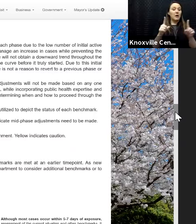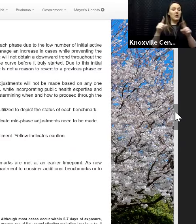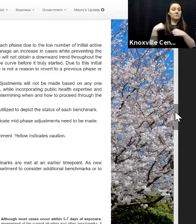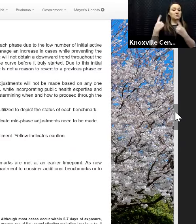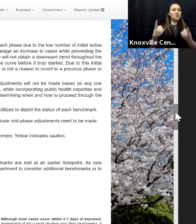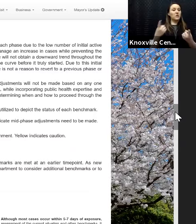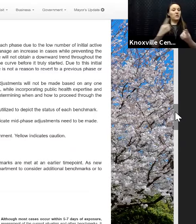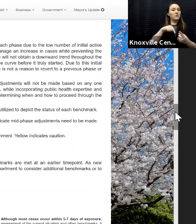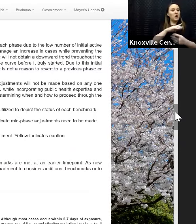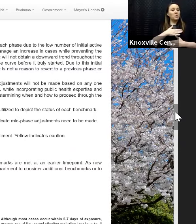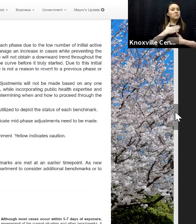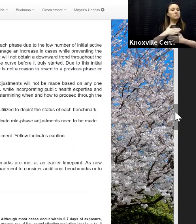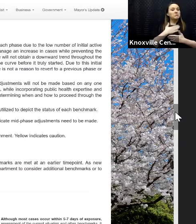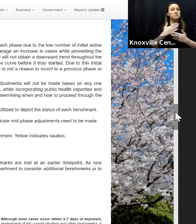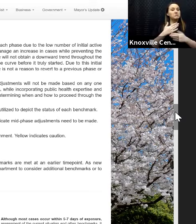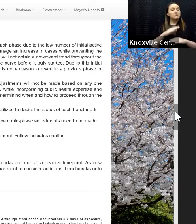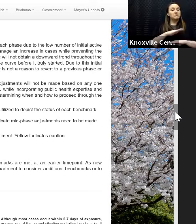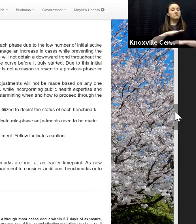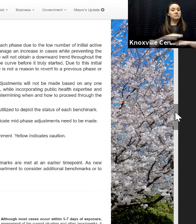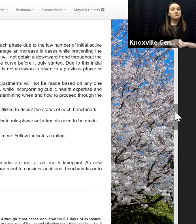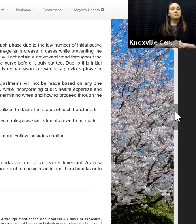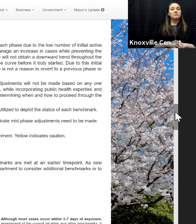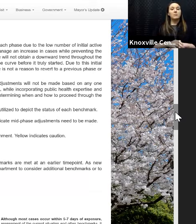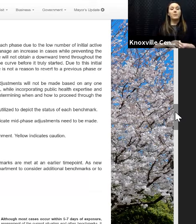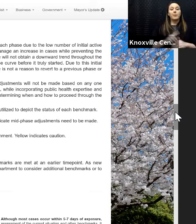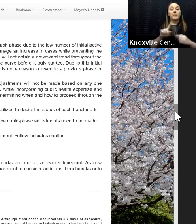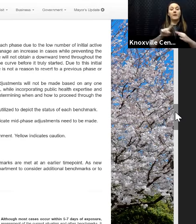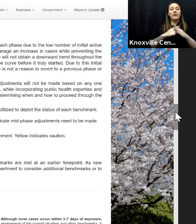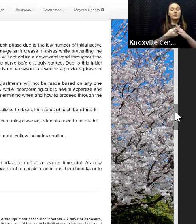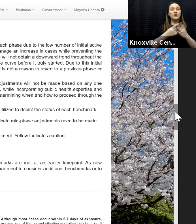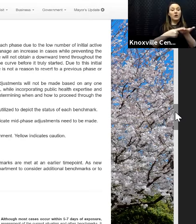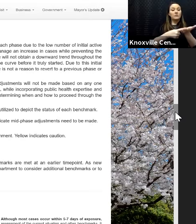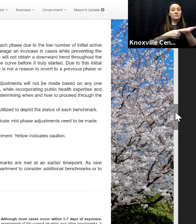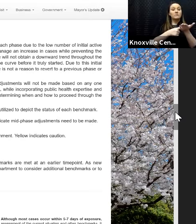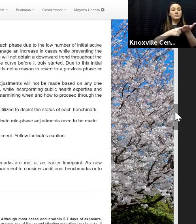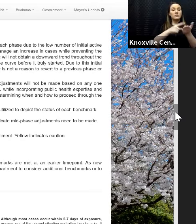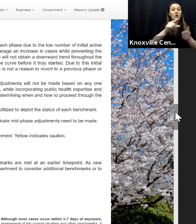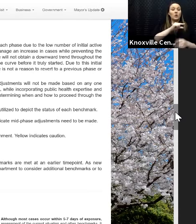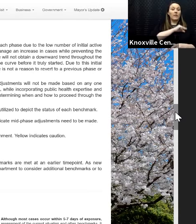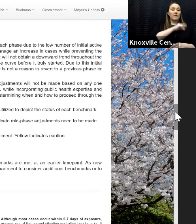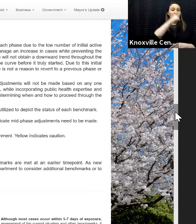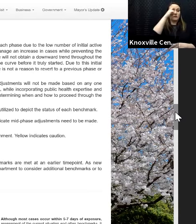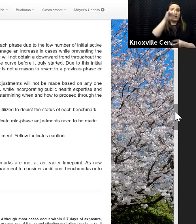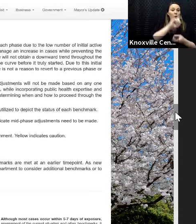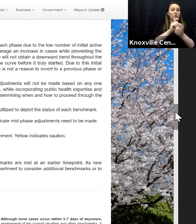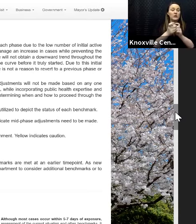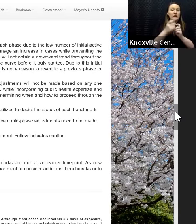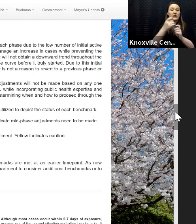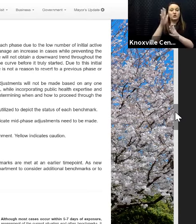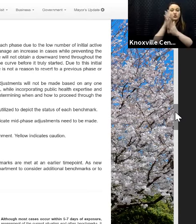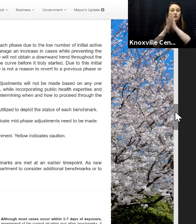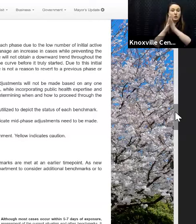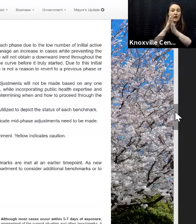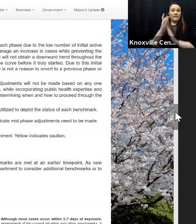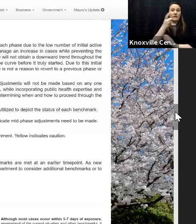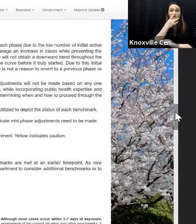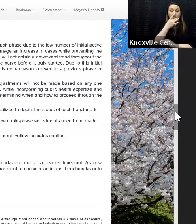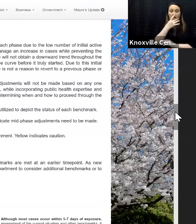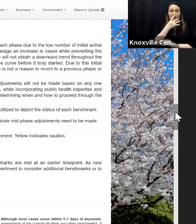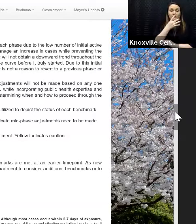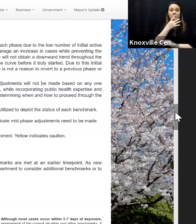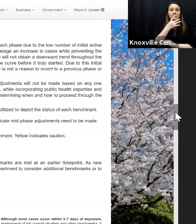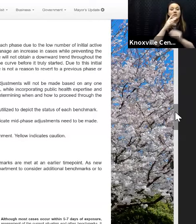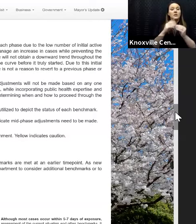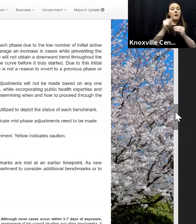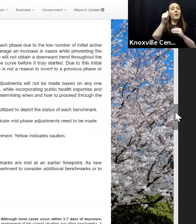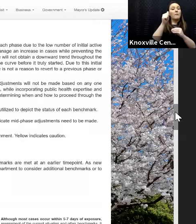progress. We want to start about talking about the qualifications for change in our traffic lights. For the majority of our